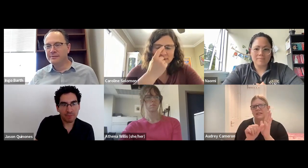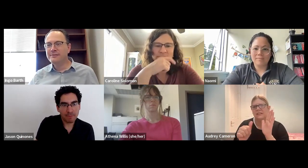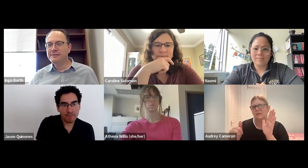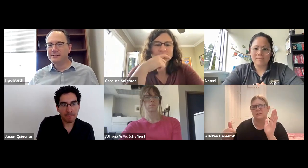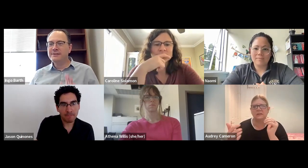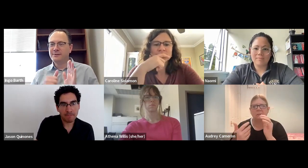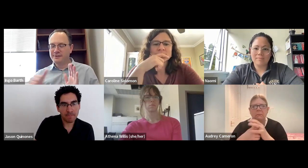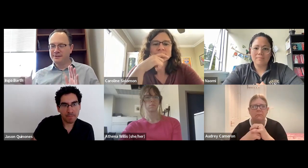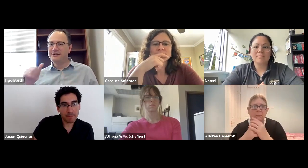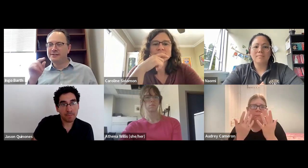I would sign it like this. This is Audrey.